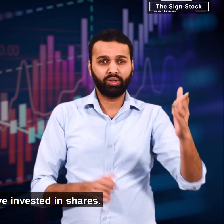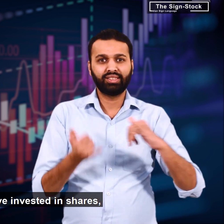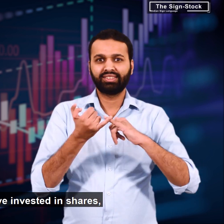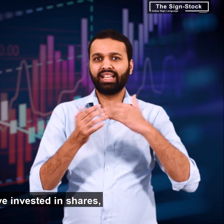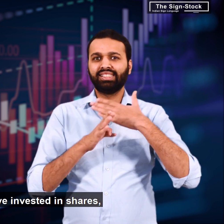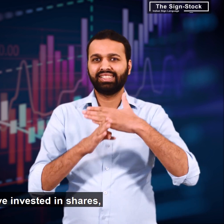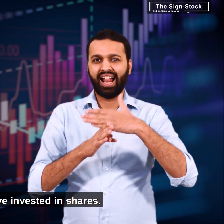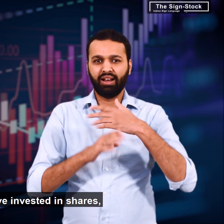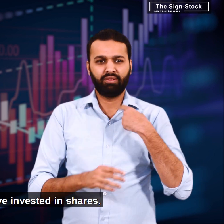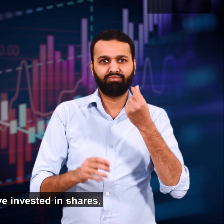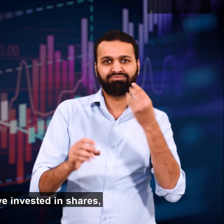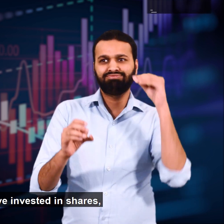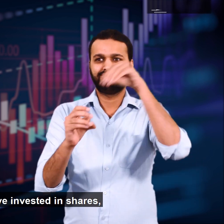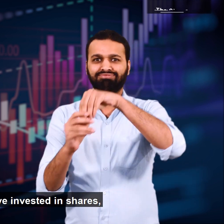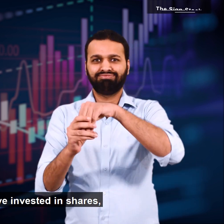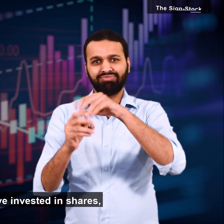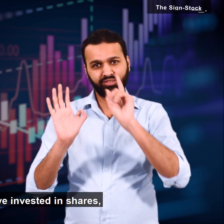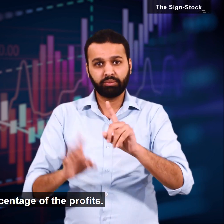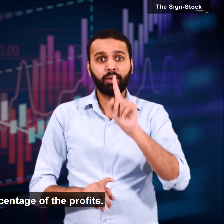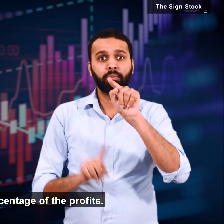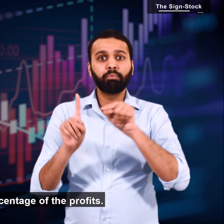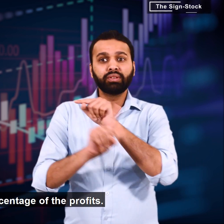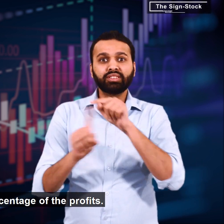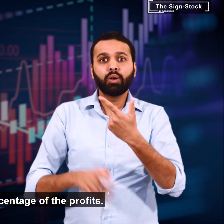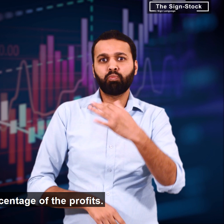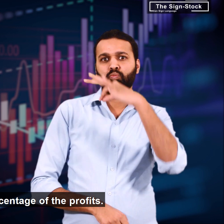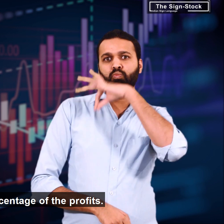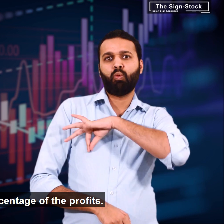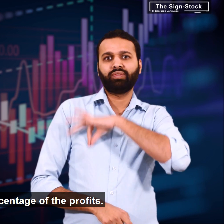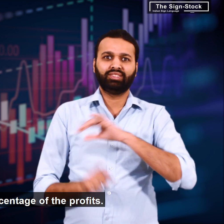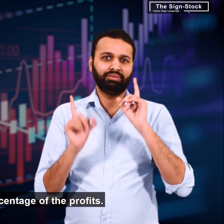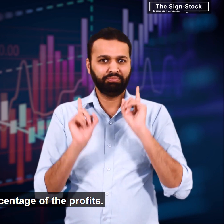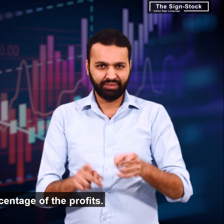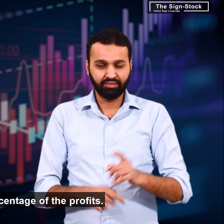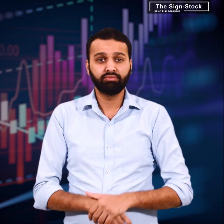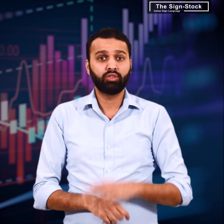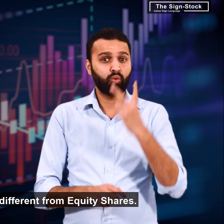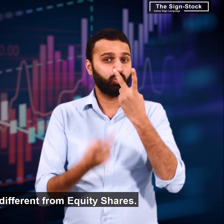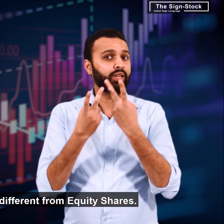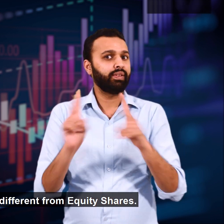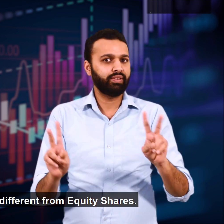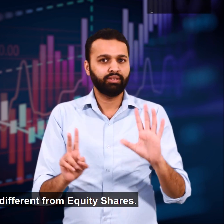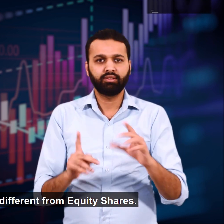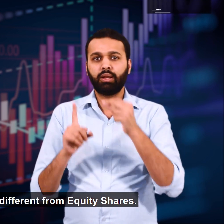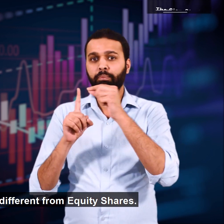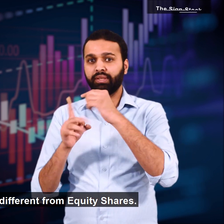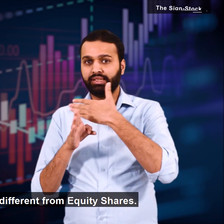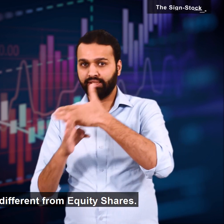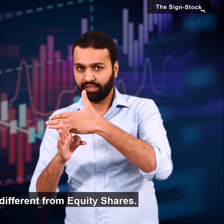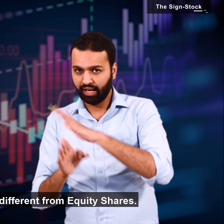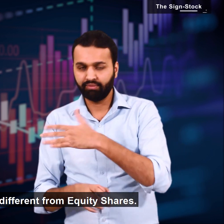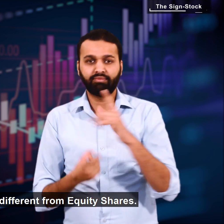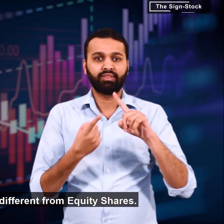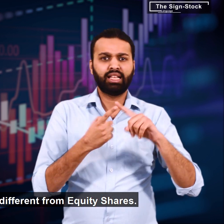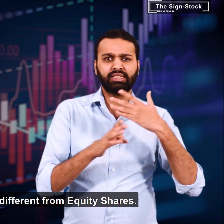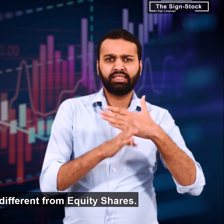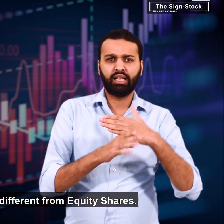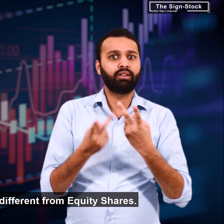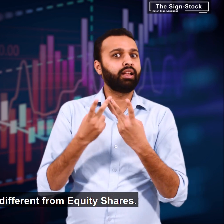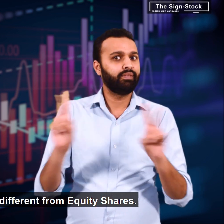People who have invested in shares must earn a percentage of the profits. Preference shares are different from equity